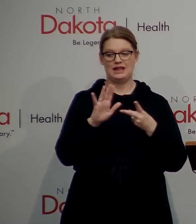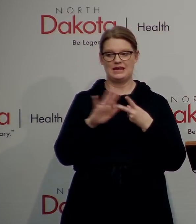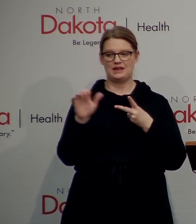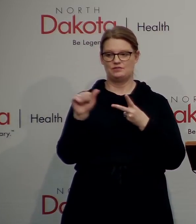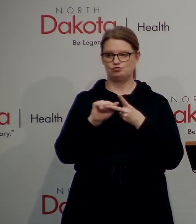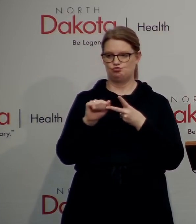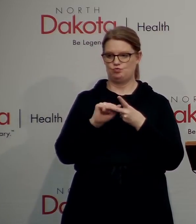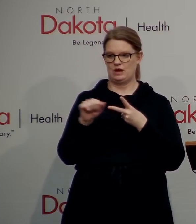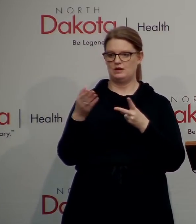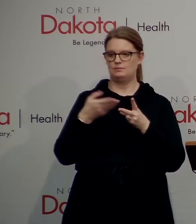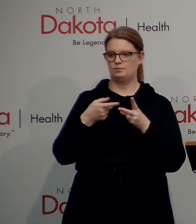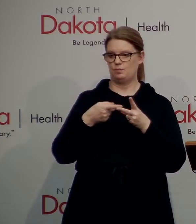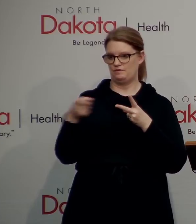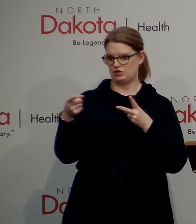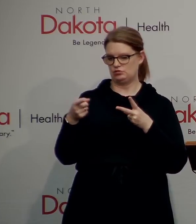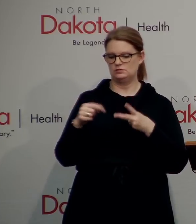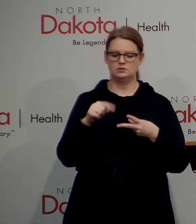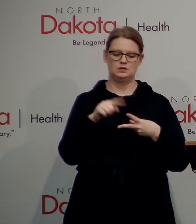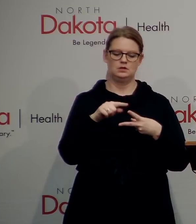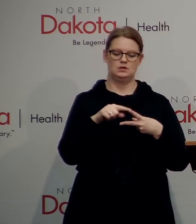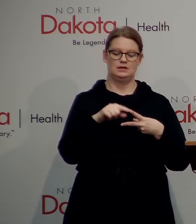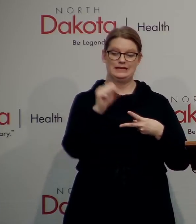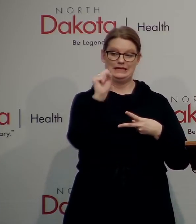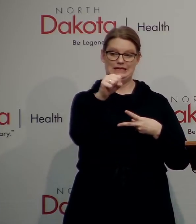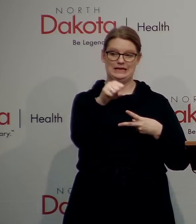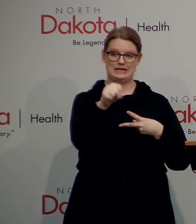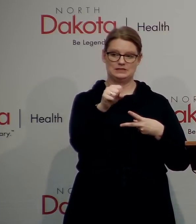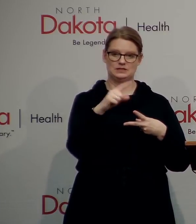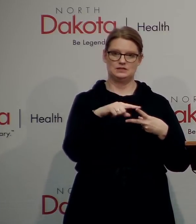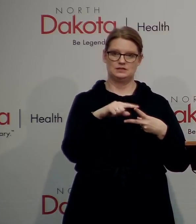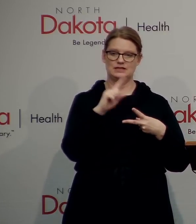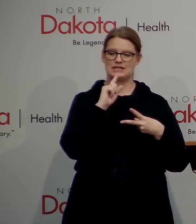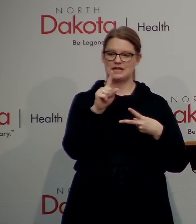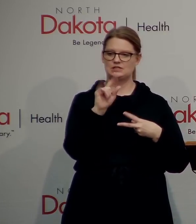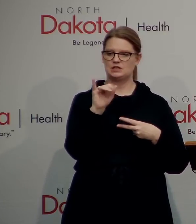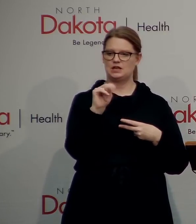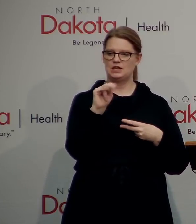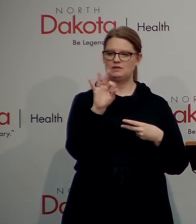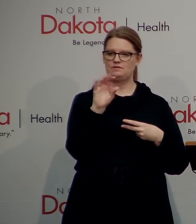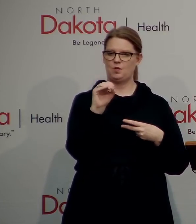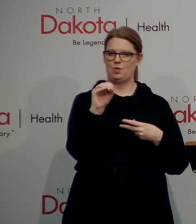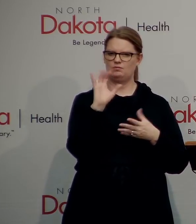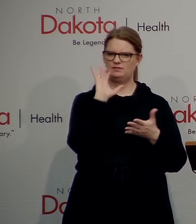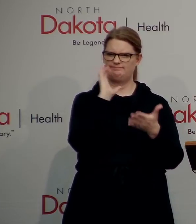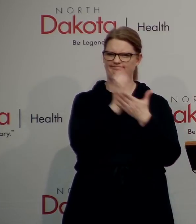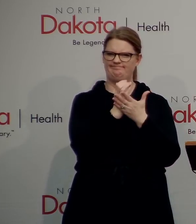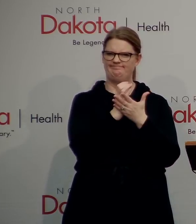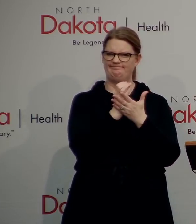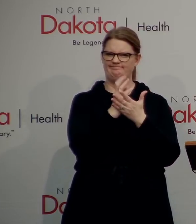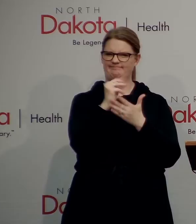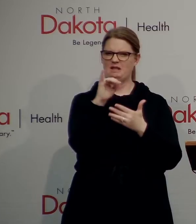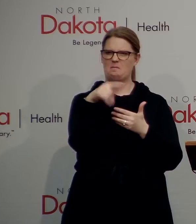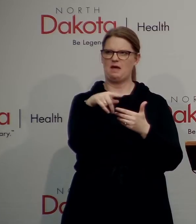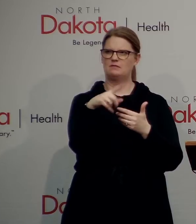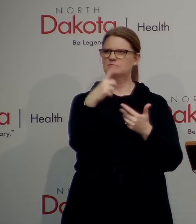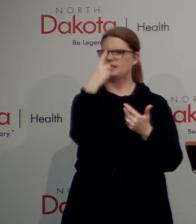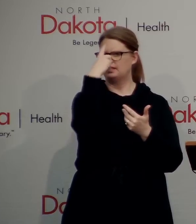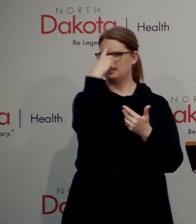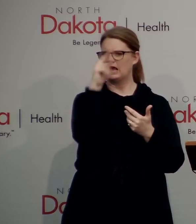enough trained professionals? The answer to the first part is yes. And there's actually an infographic map that's up on, I